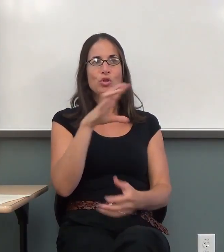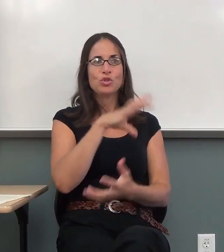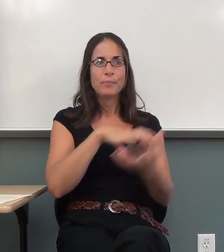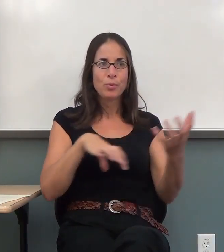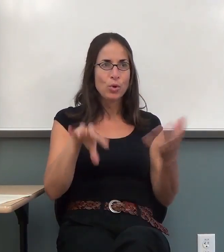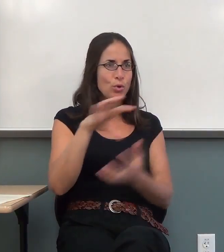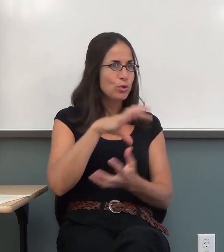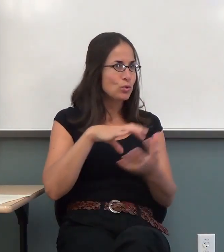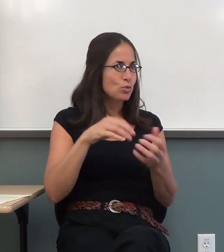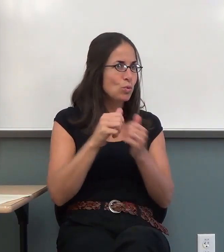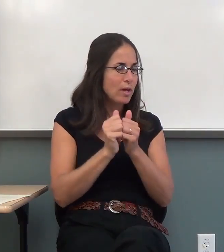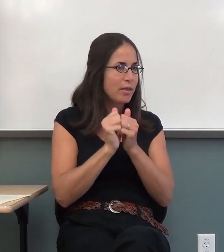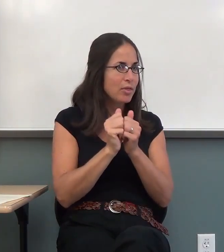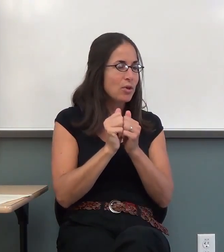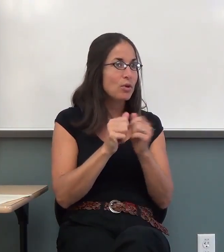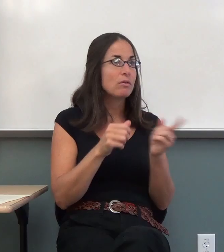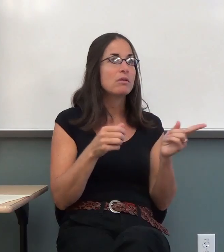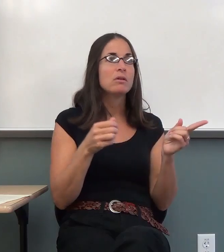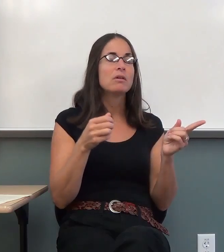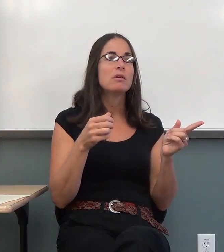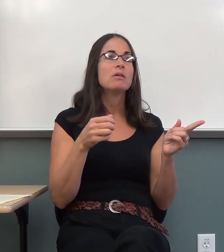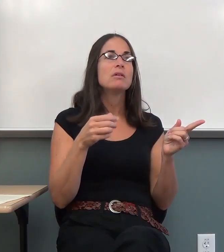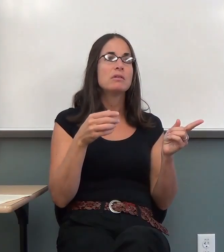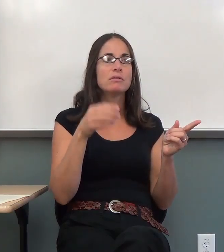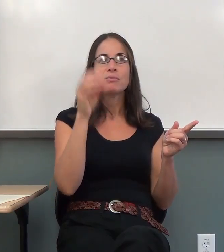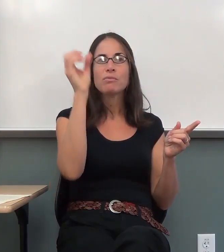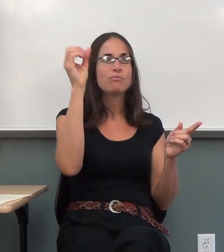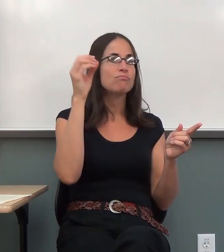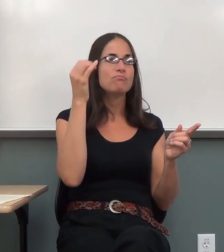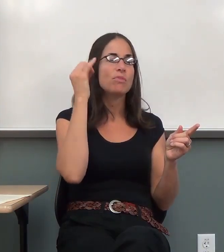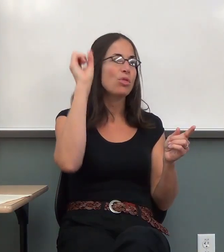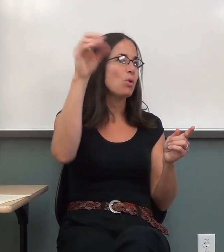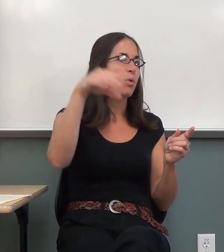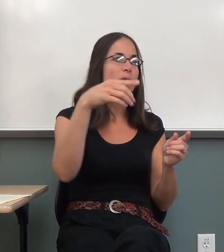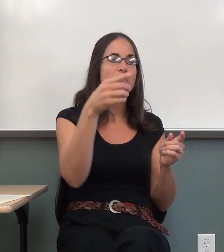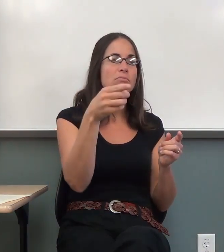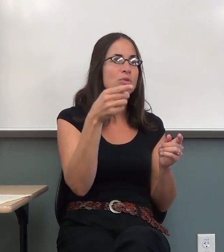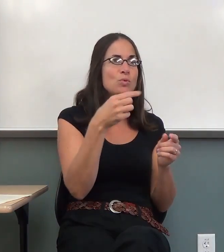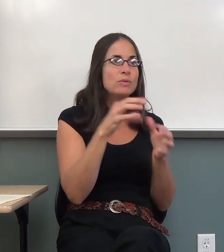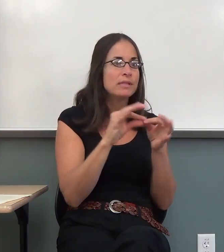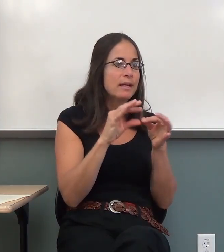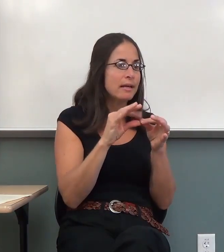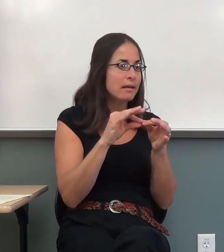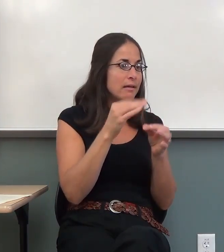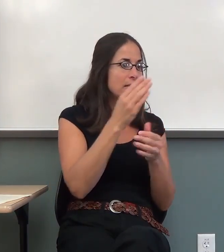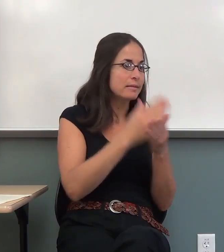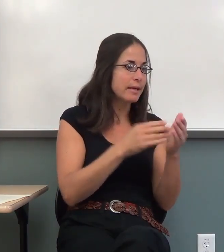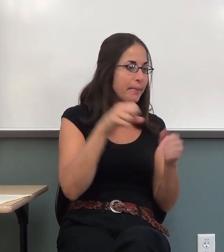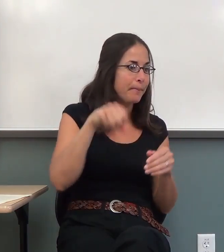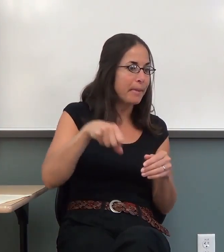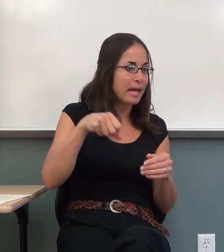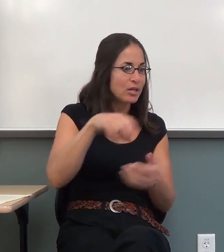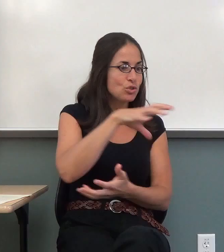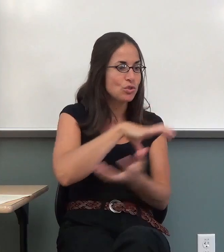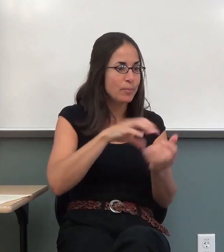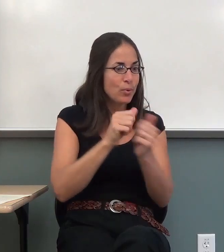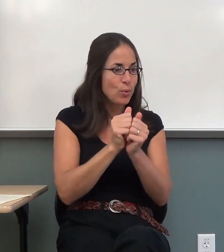if you said some bags jumbled together on this carousel, They're still doing an action. that's an action,